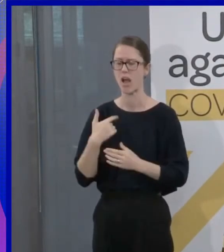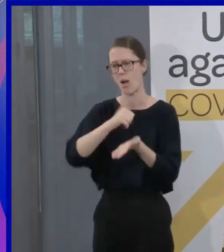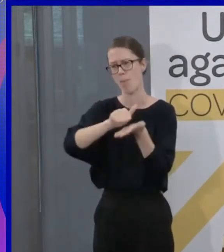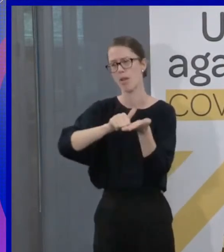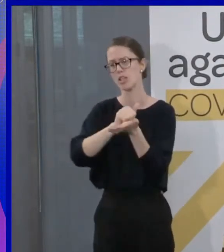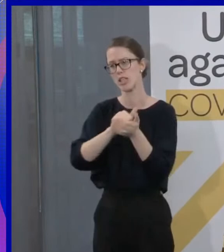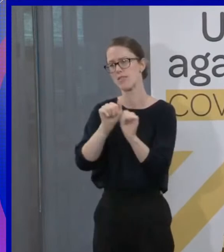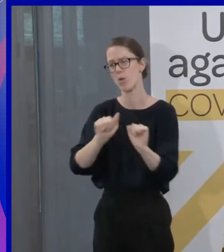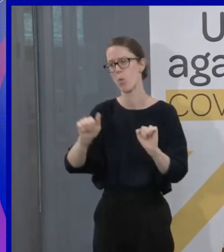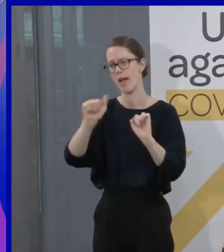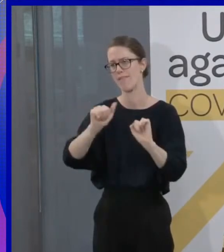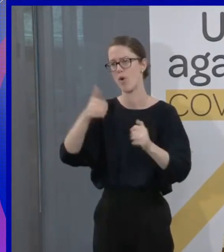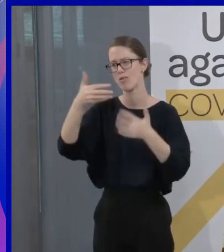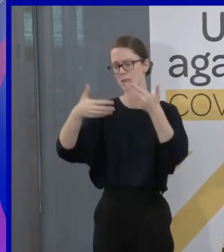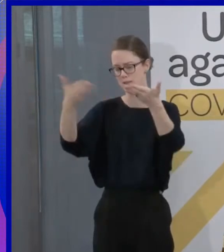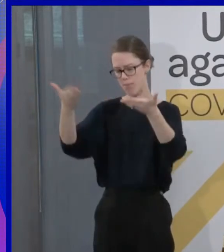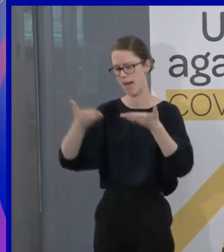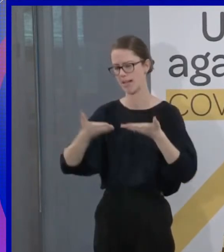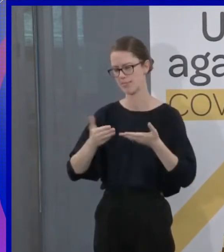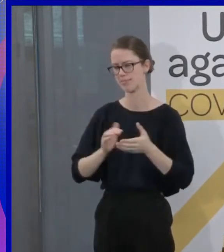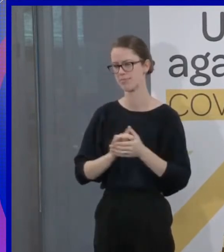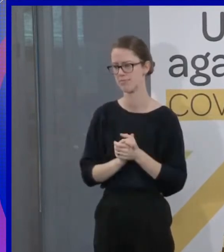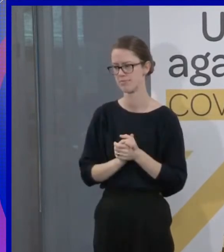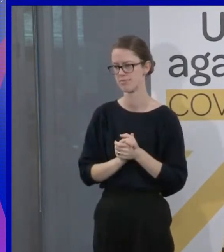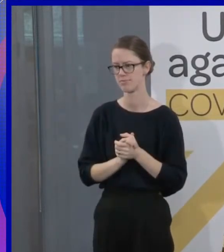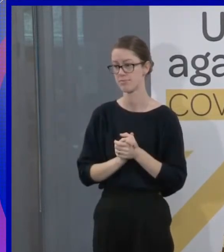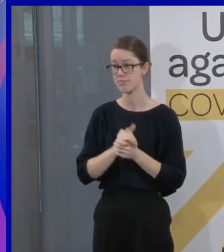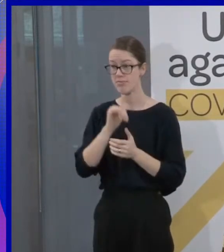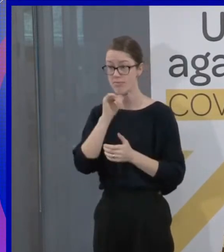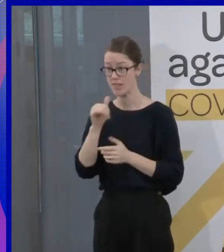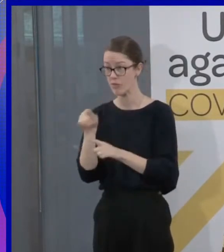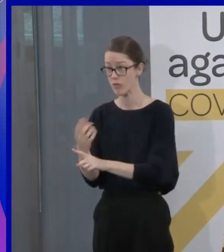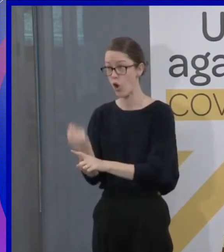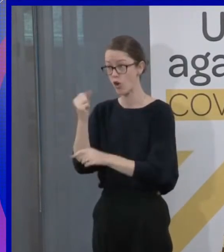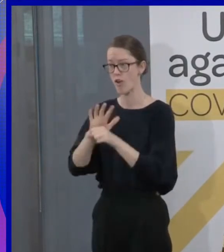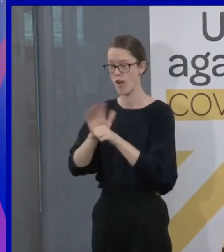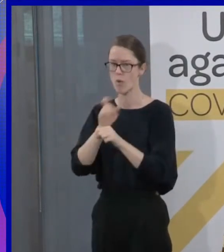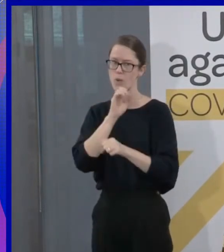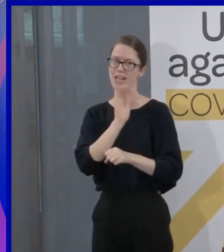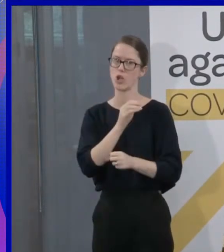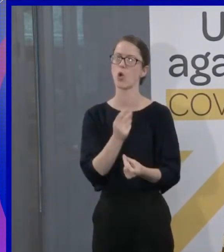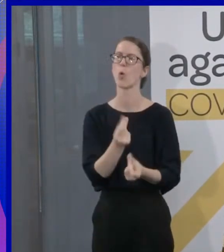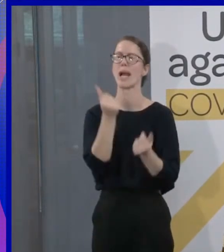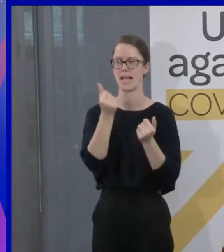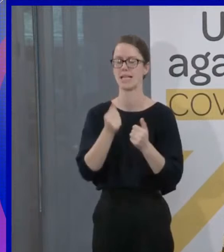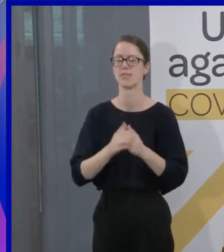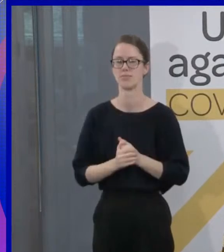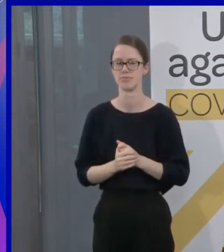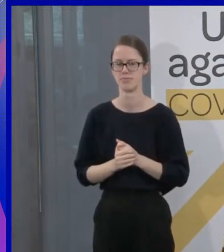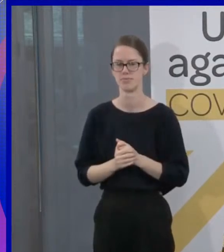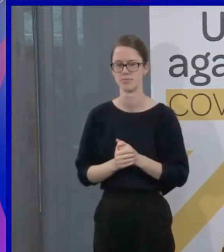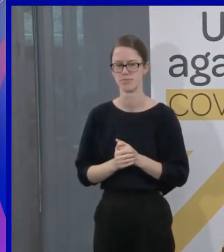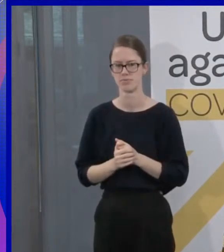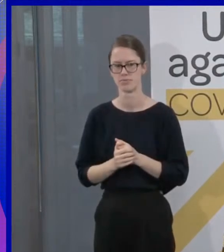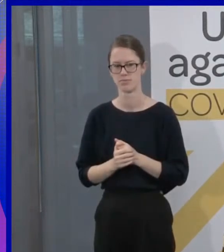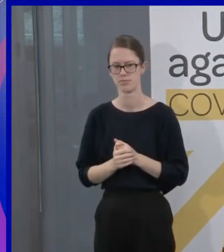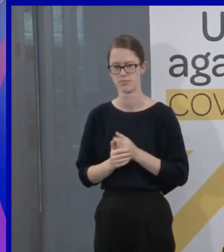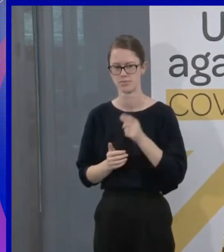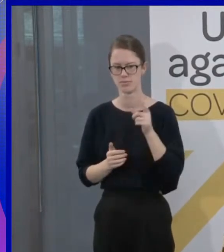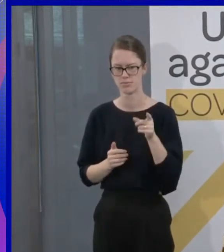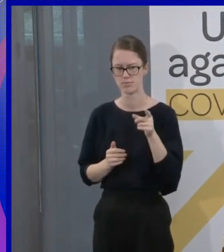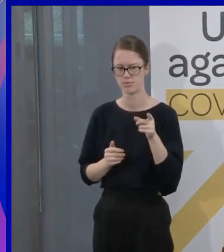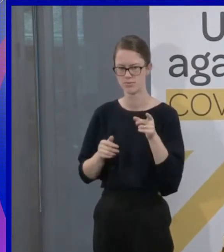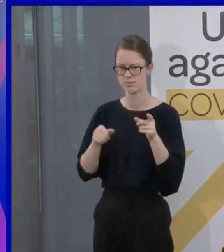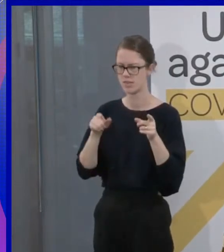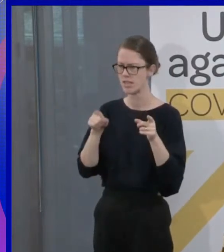wait in getting the results back for some people, but rest assured, if the result was positive, they would hear very, very quickly. Is the wait for test results